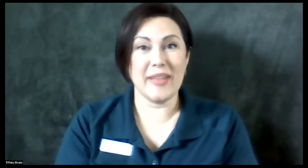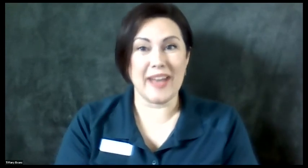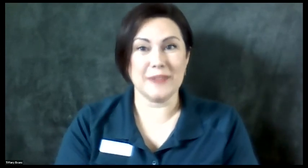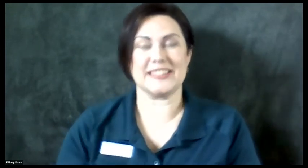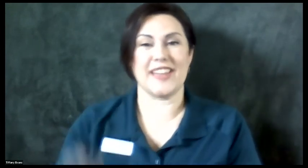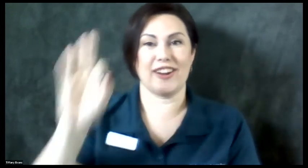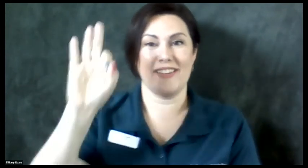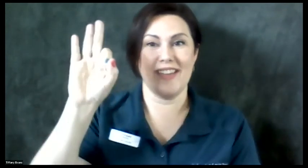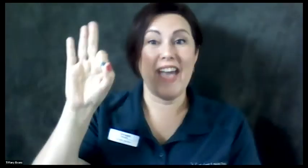one together.